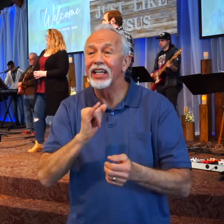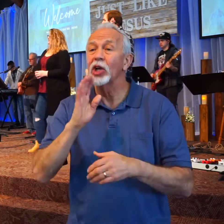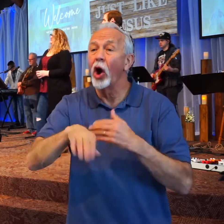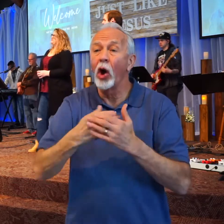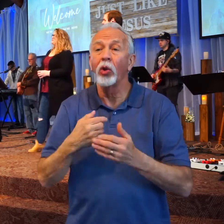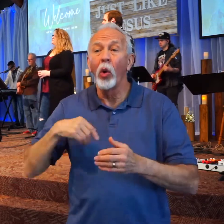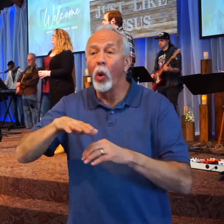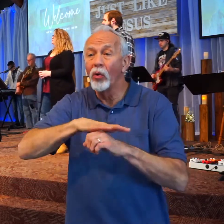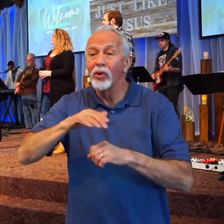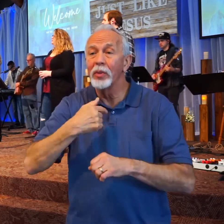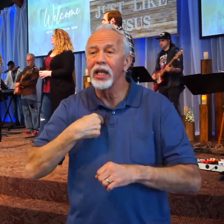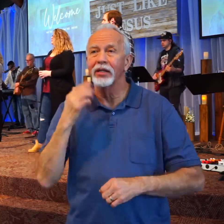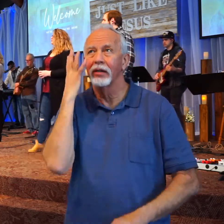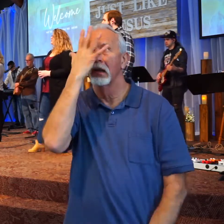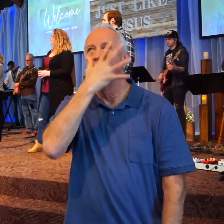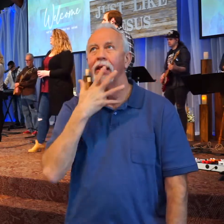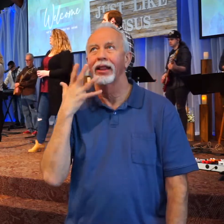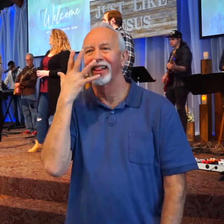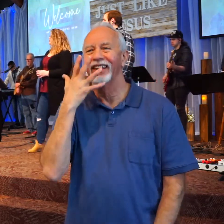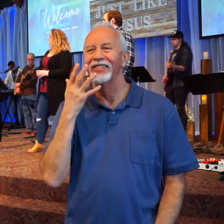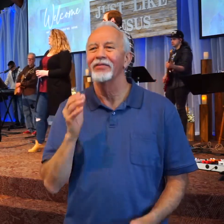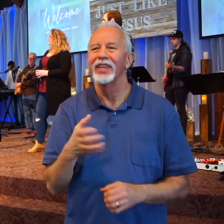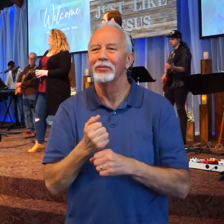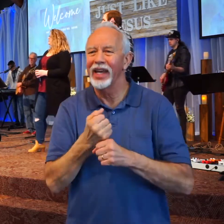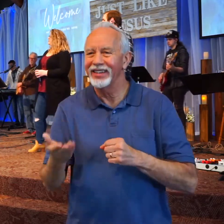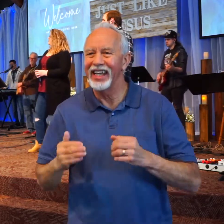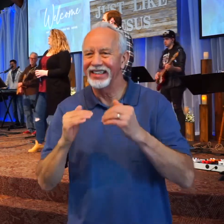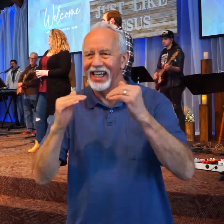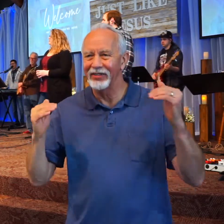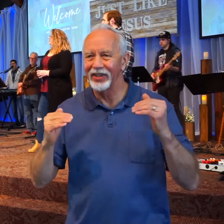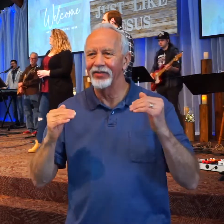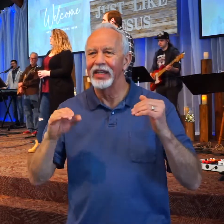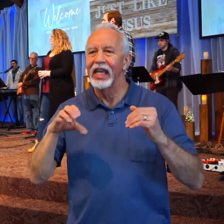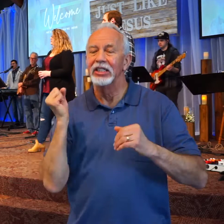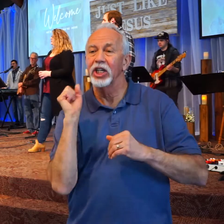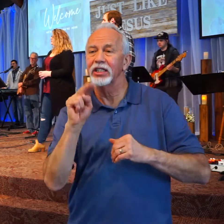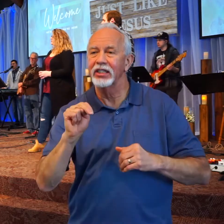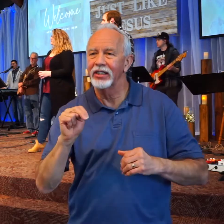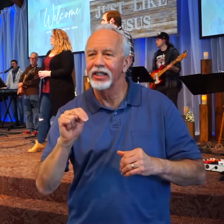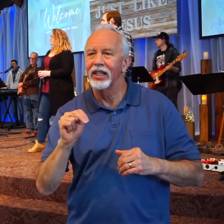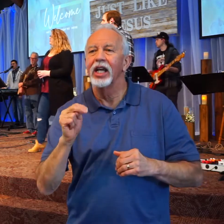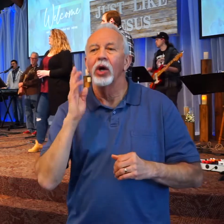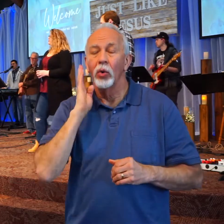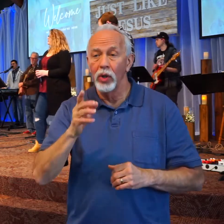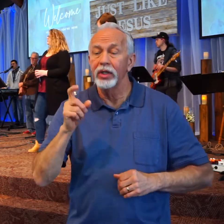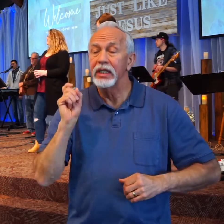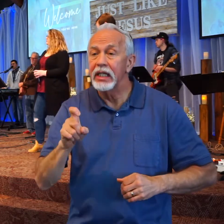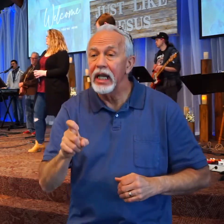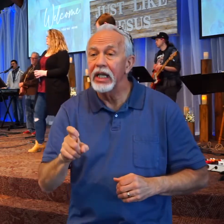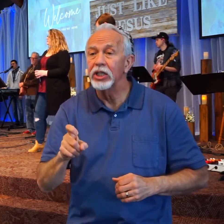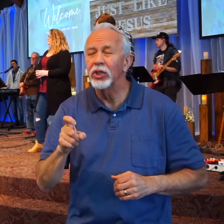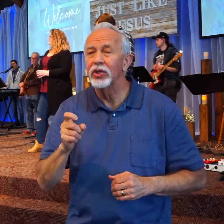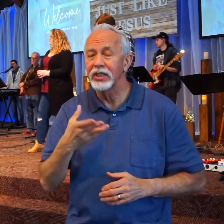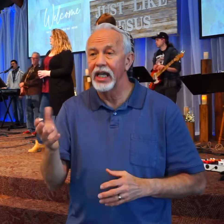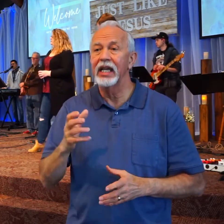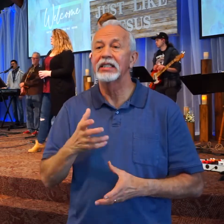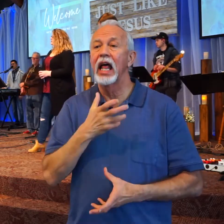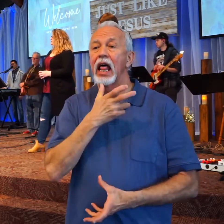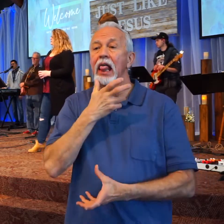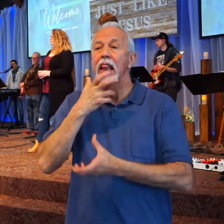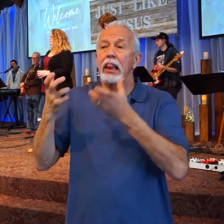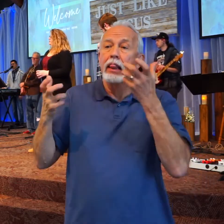And just to make things even, Jason will have to issue his loudest,